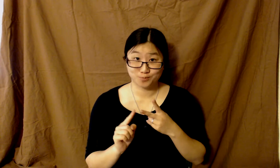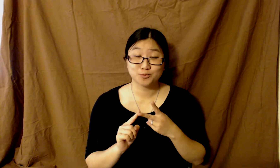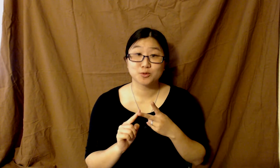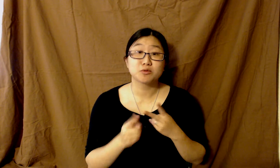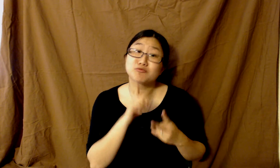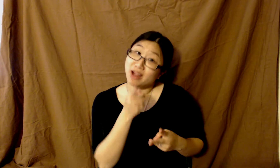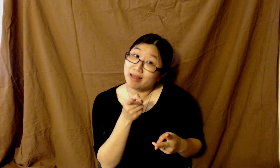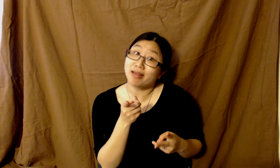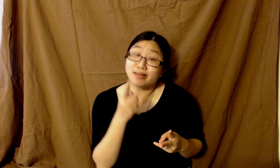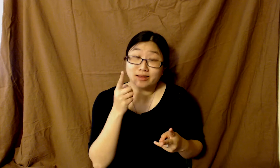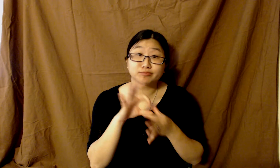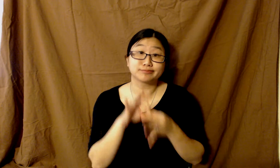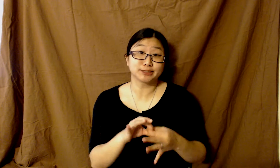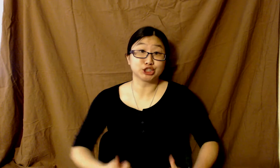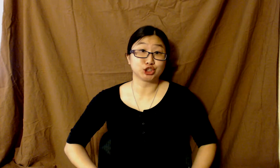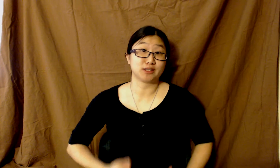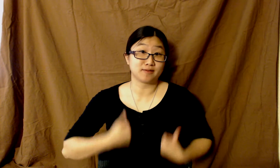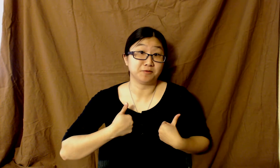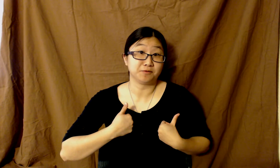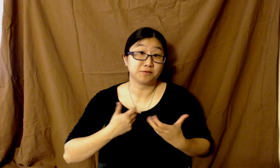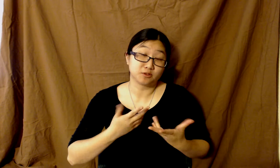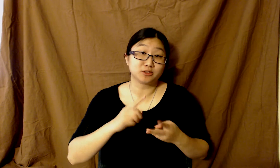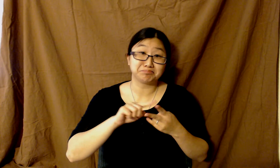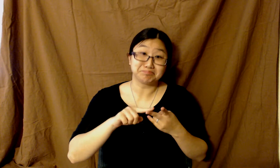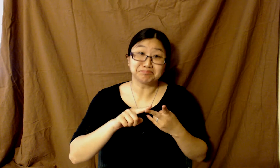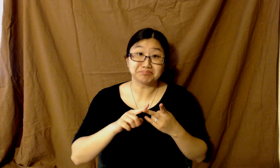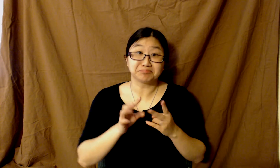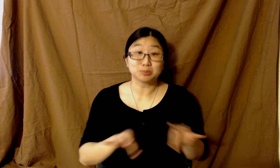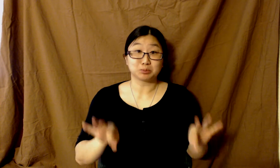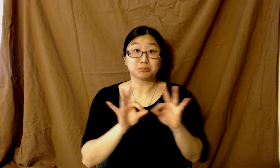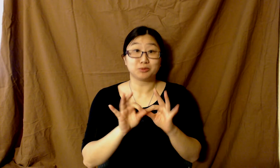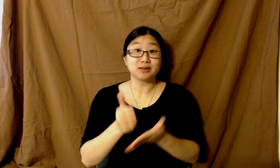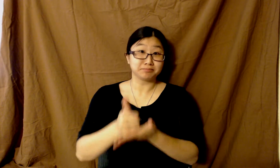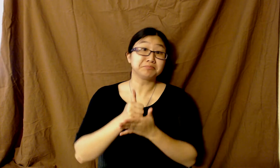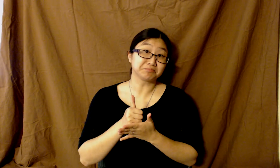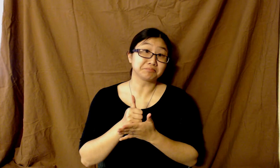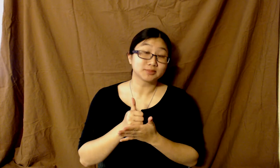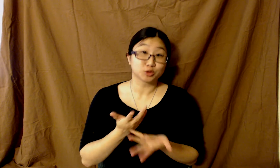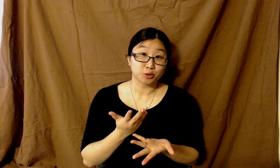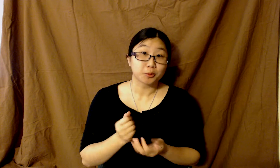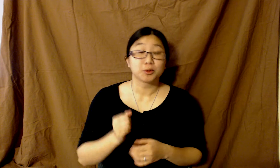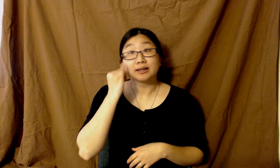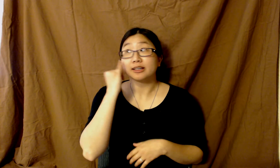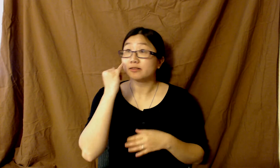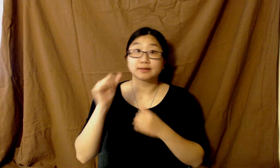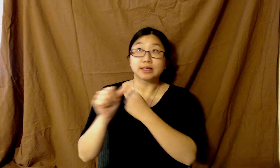is dangerous. The problem is when we begin to feel fear and anxiety in situations that don't call for it. Mood disorders, too,